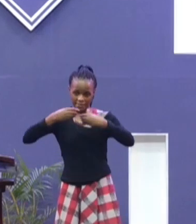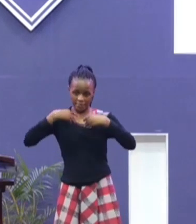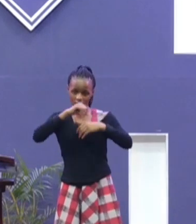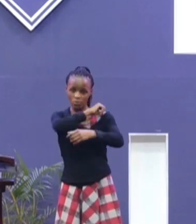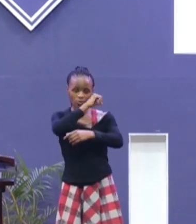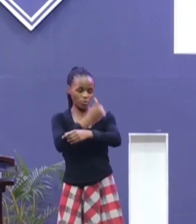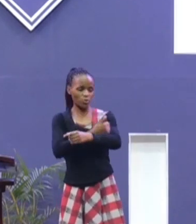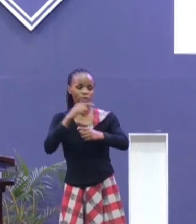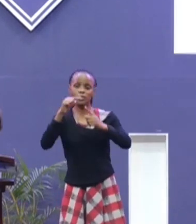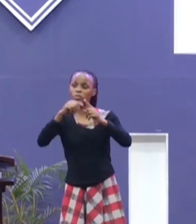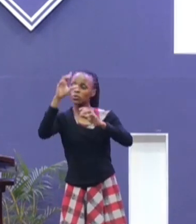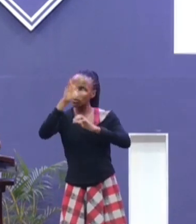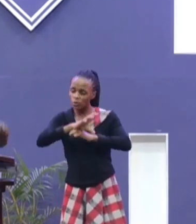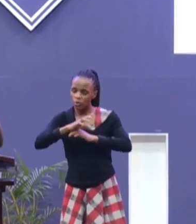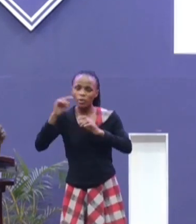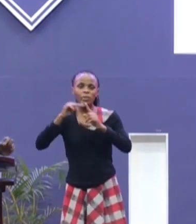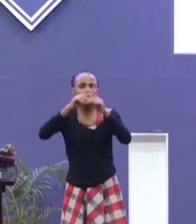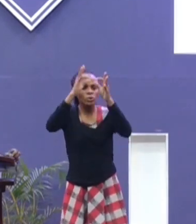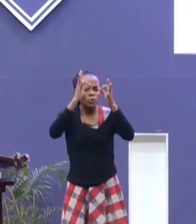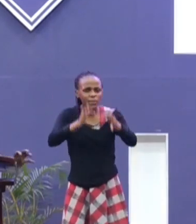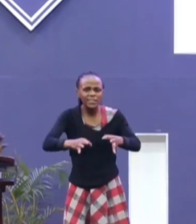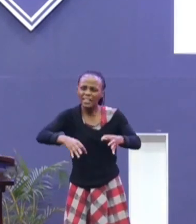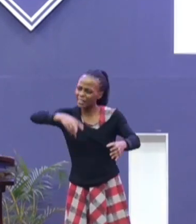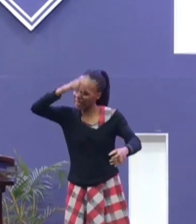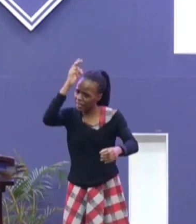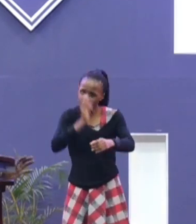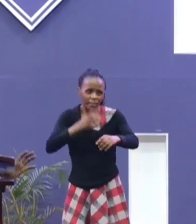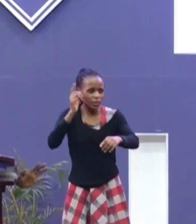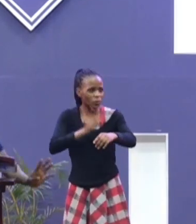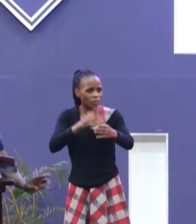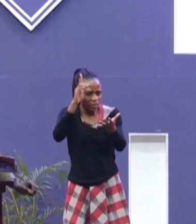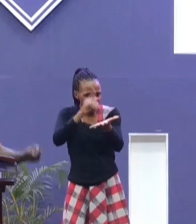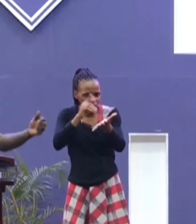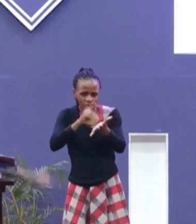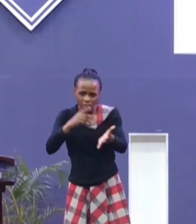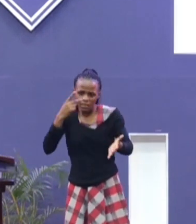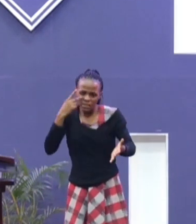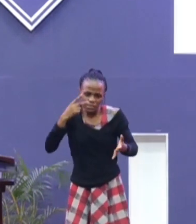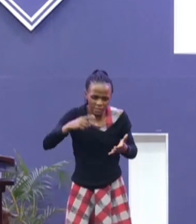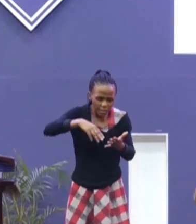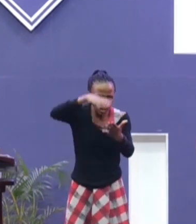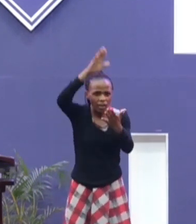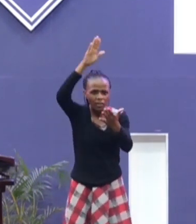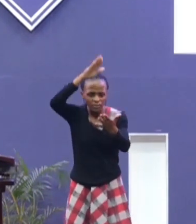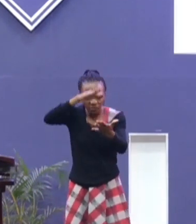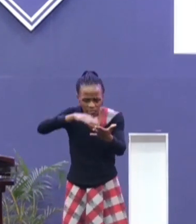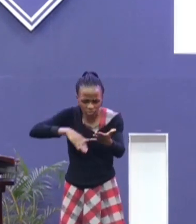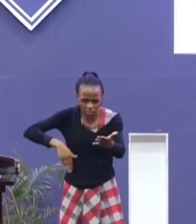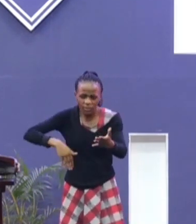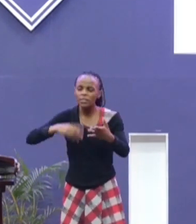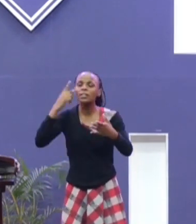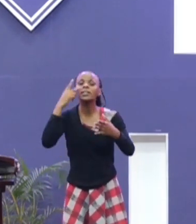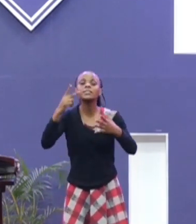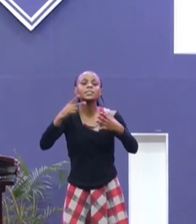Awadde obuyinza eri ekkanisa. To those things that are so complicated that when the doctors go through their scan they can't see anything. Ebyo ebintu ebizibu ennyo